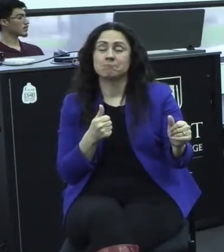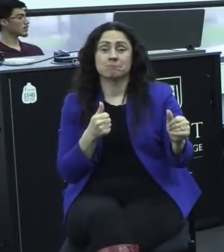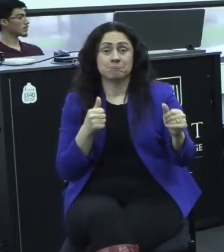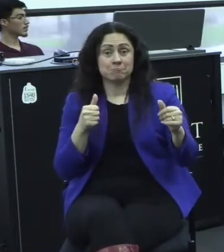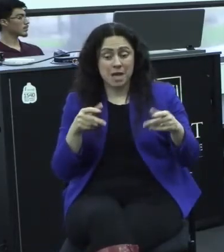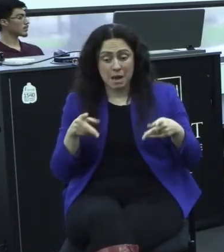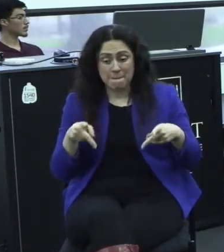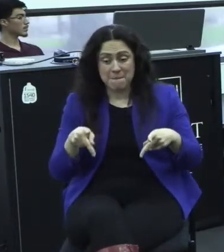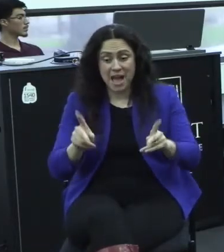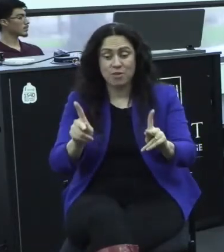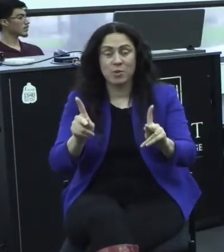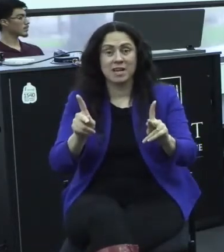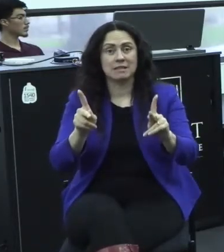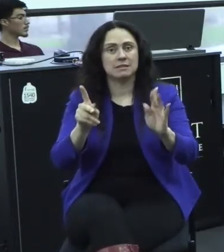pathways that are